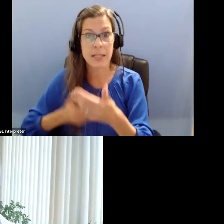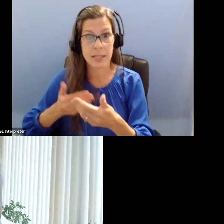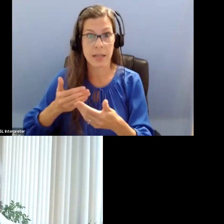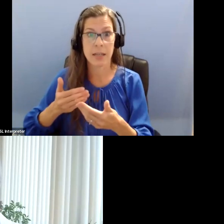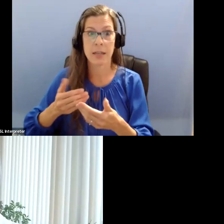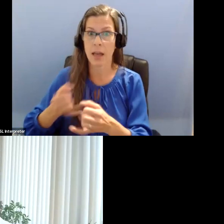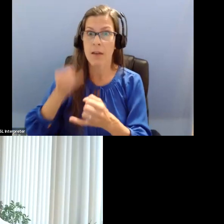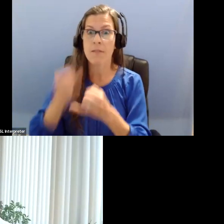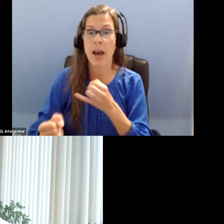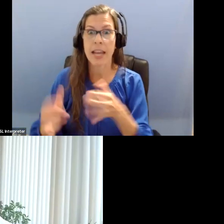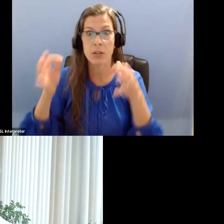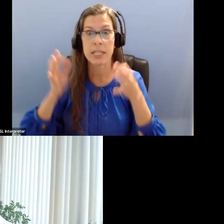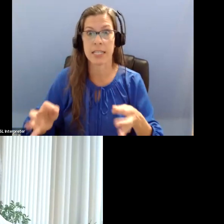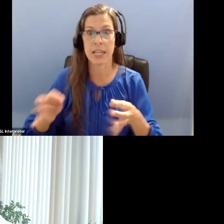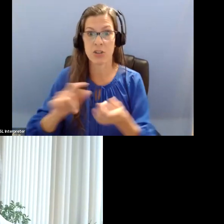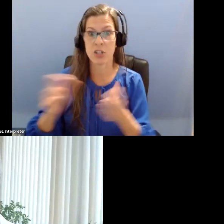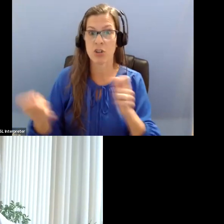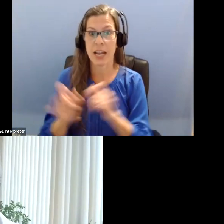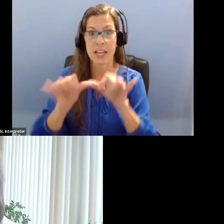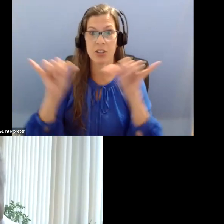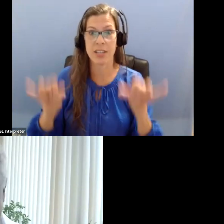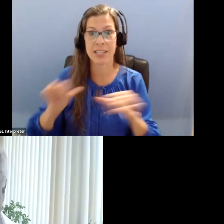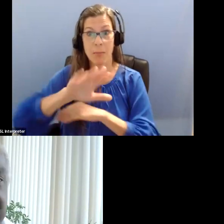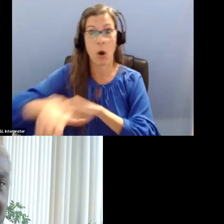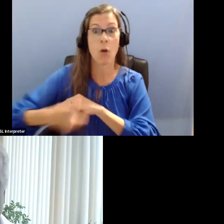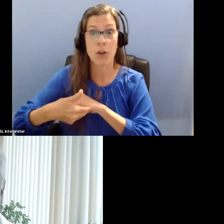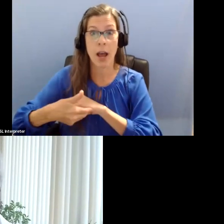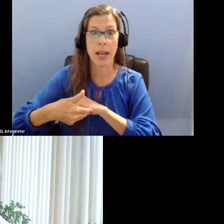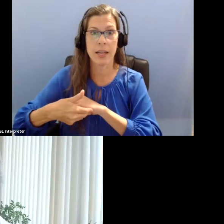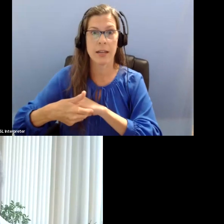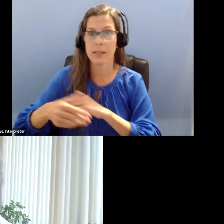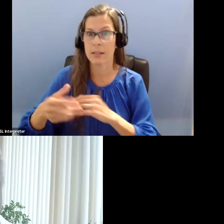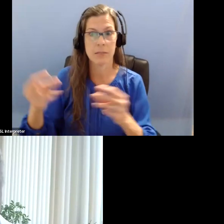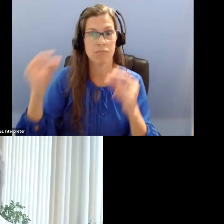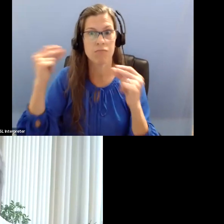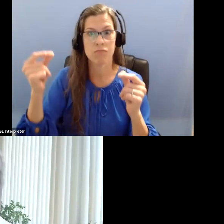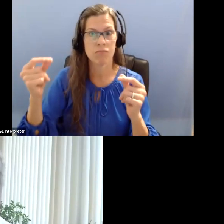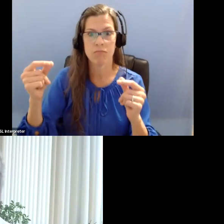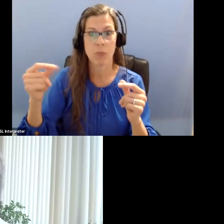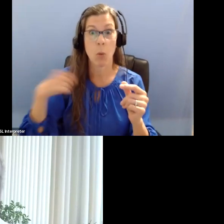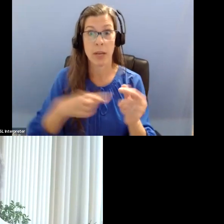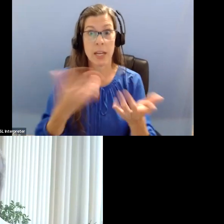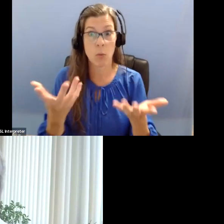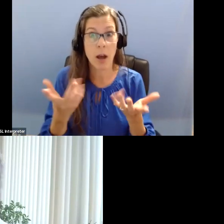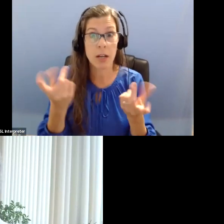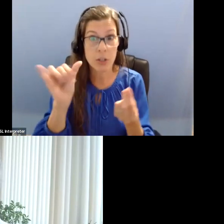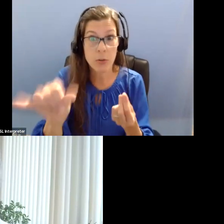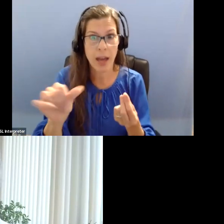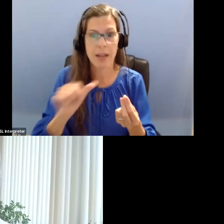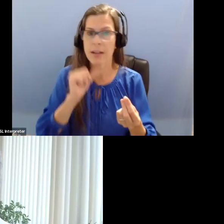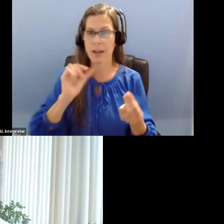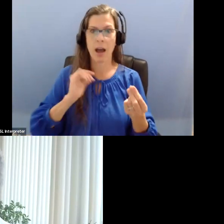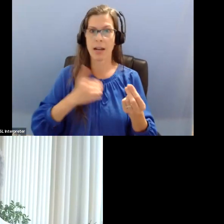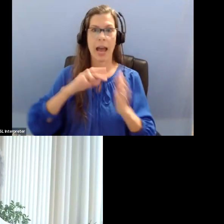final decisions and changing the system, that is actually not our role. Our role is to create a